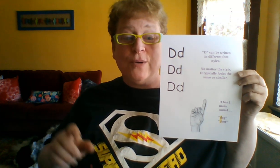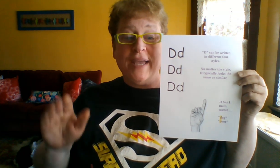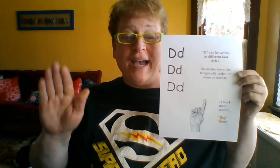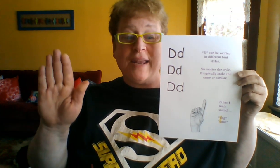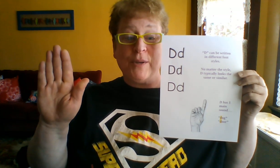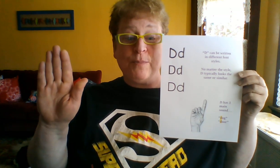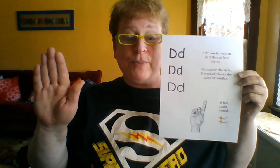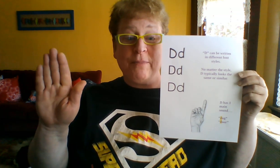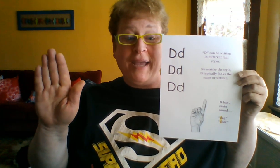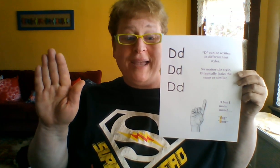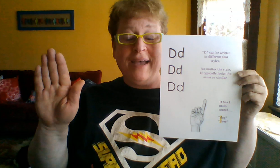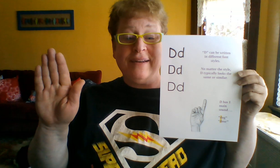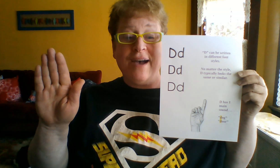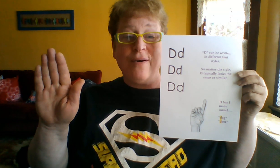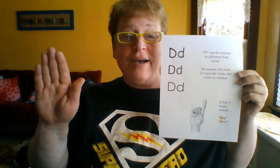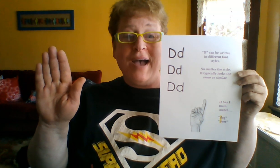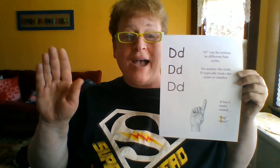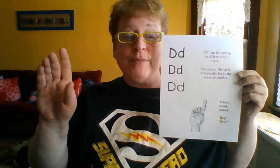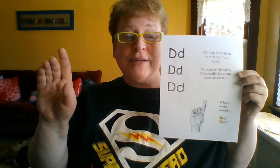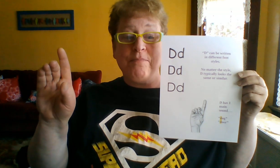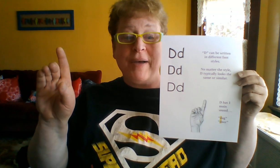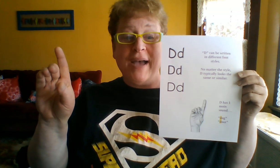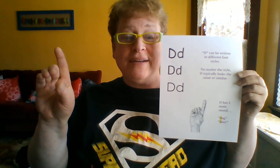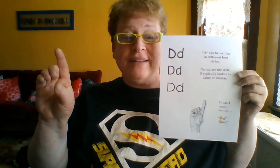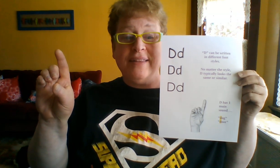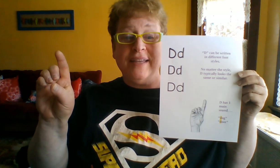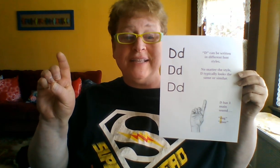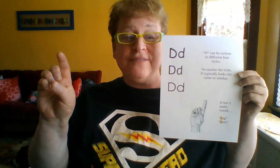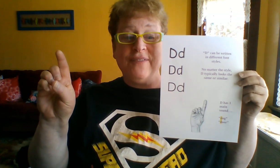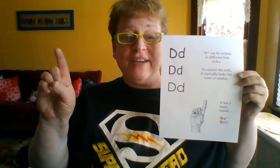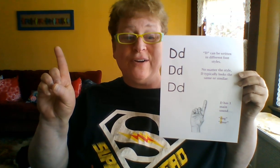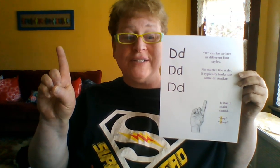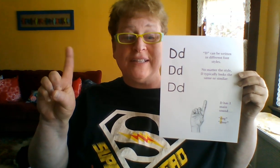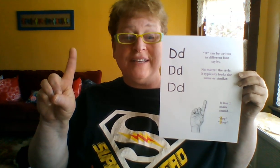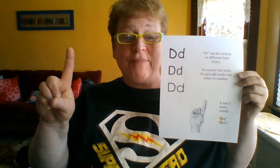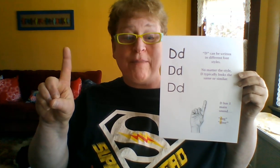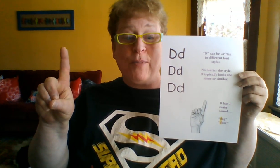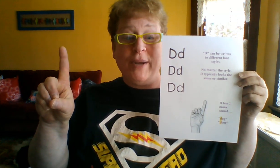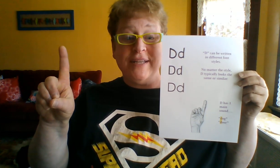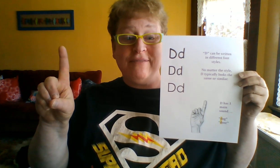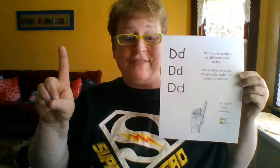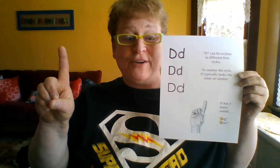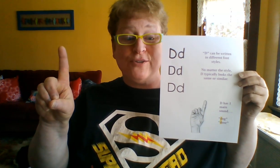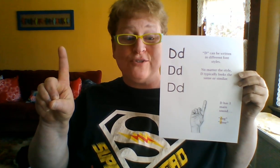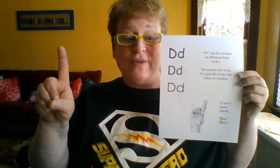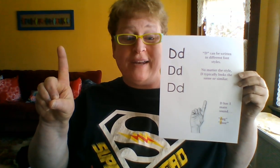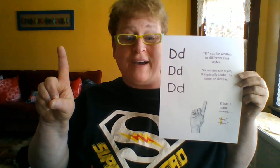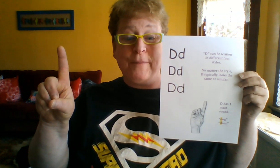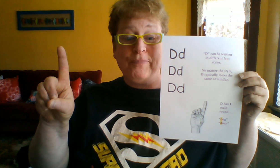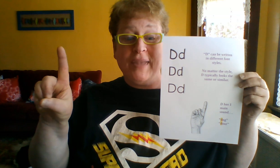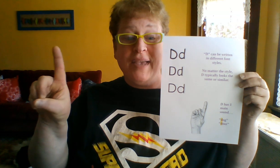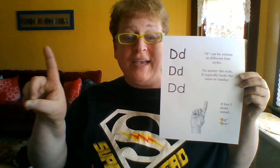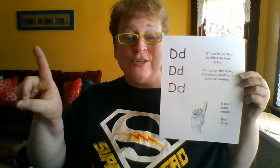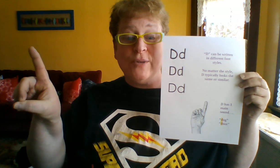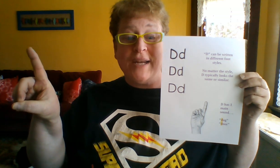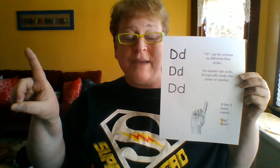again, I'm going to put my hand out. I'm going to bend these fingers and leave my pointing finger straight up so that I